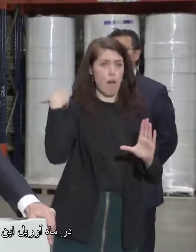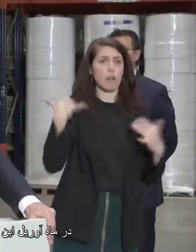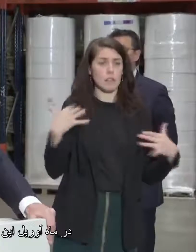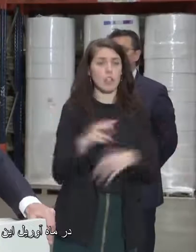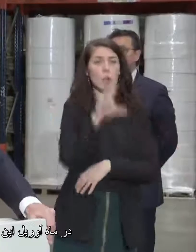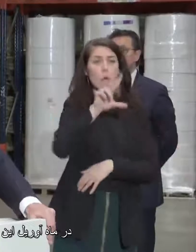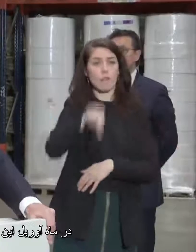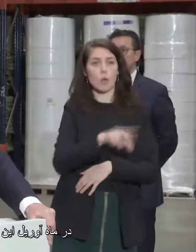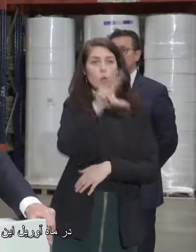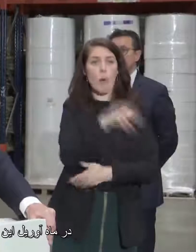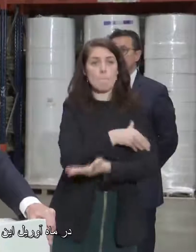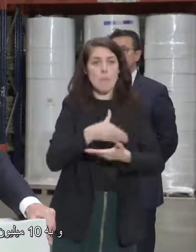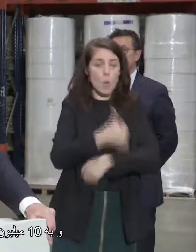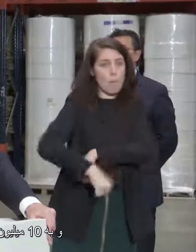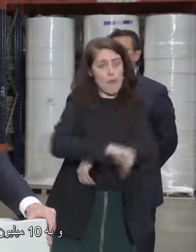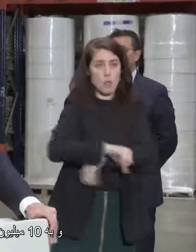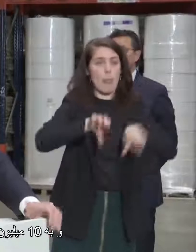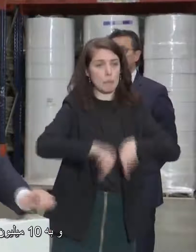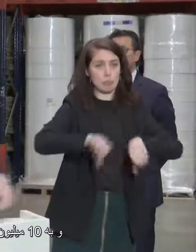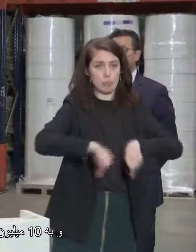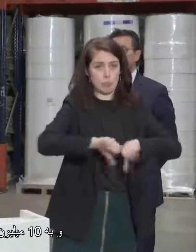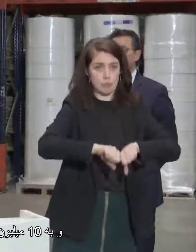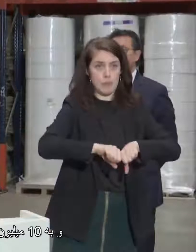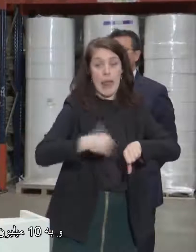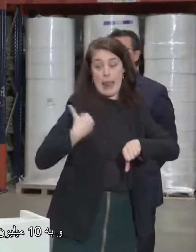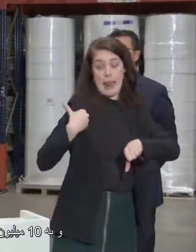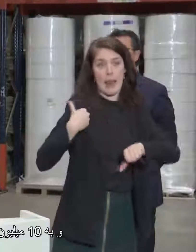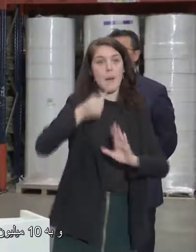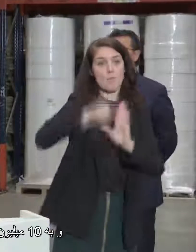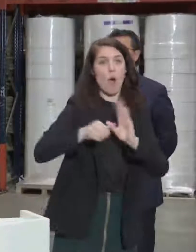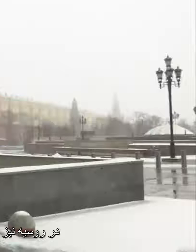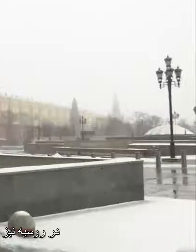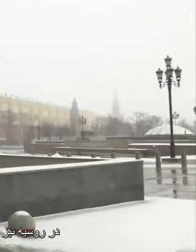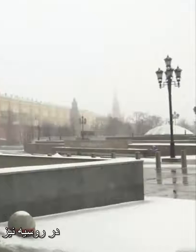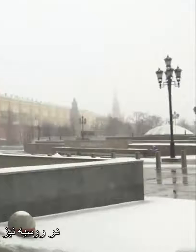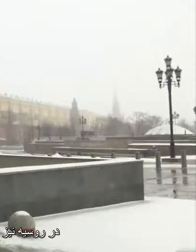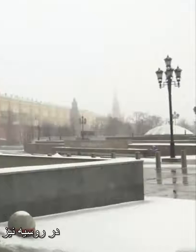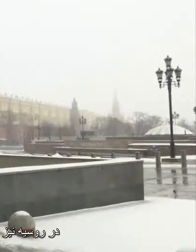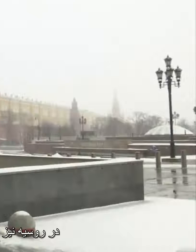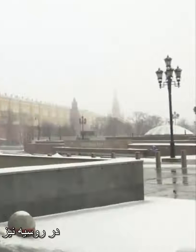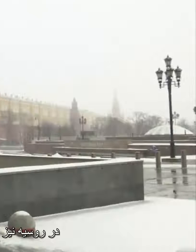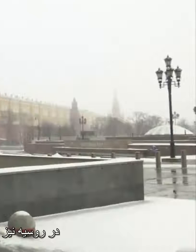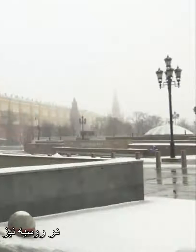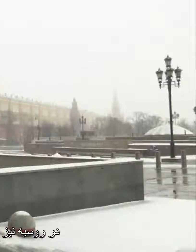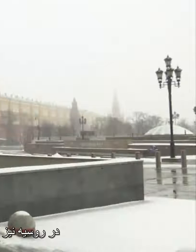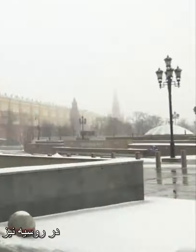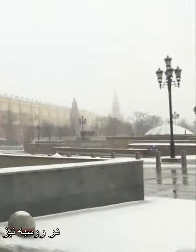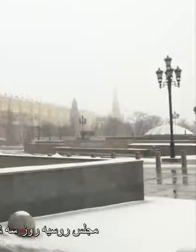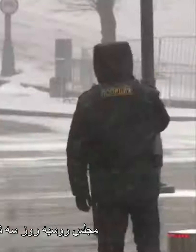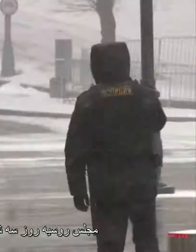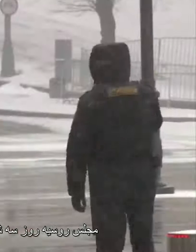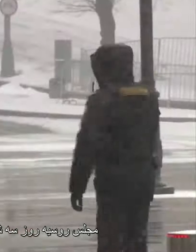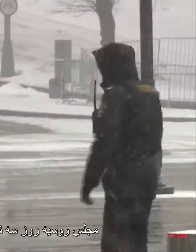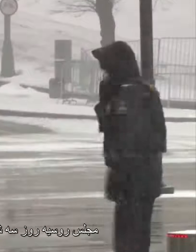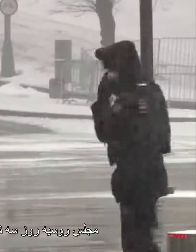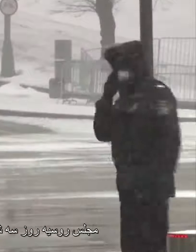per week. By the end of April, we will more than triple that to over 10 million. In Russia, which is under partial lockdown, the